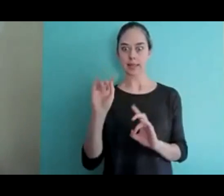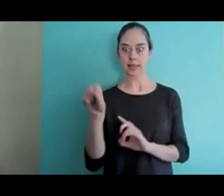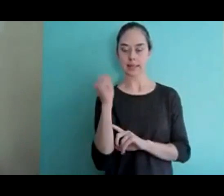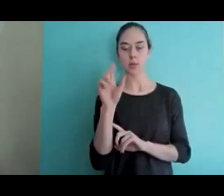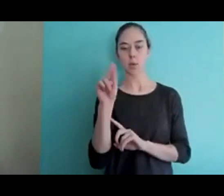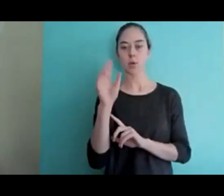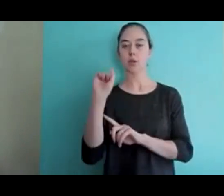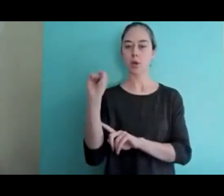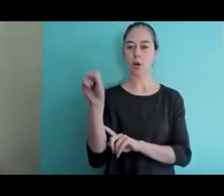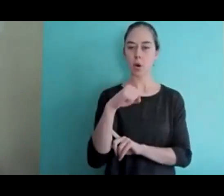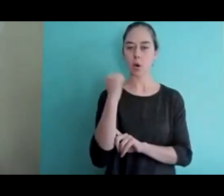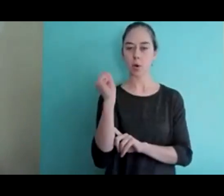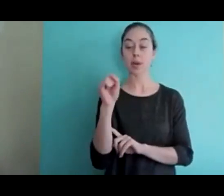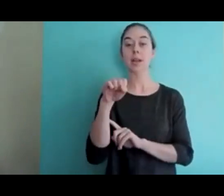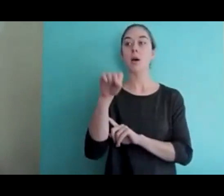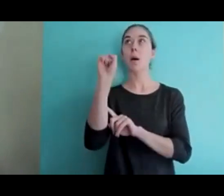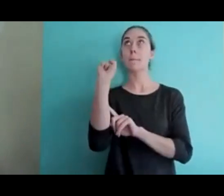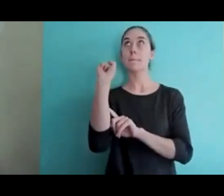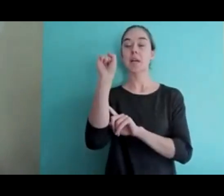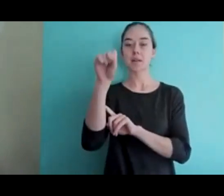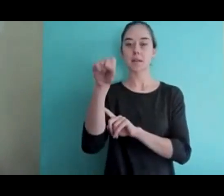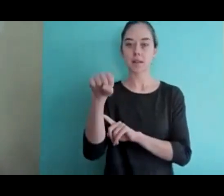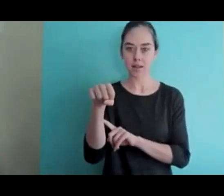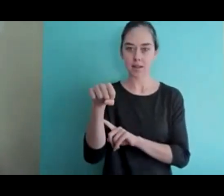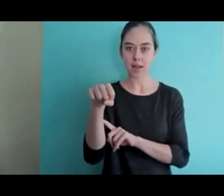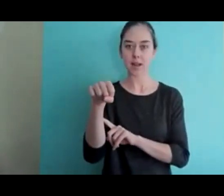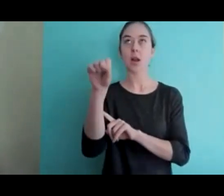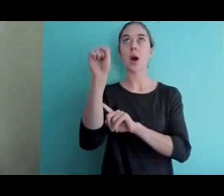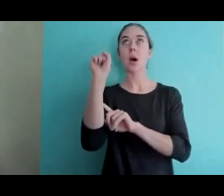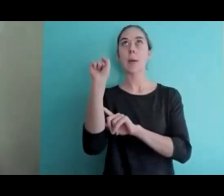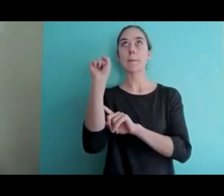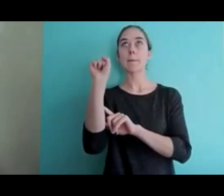Very good. Up and down. Up and down.